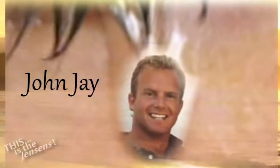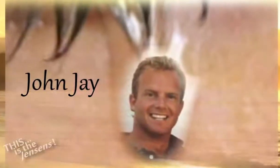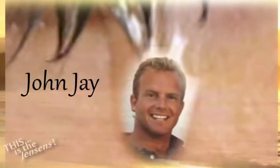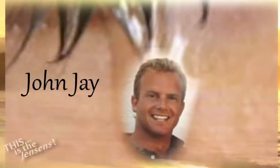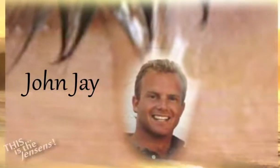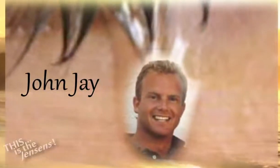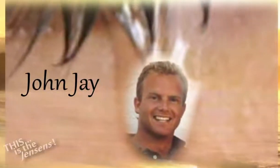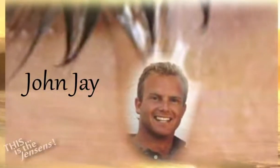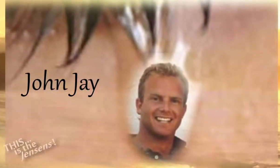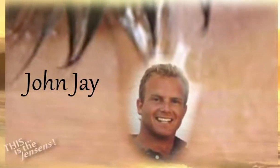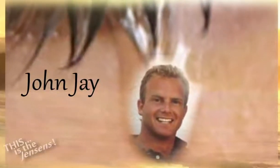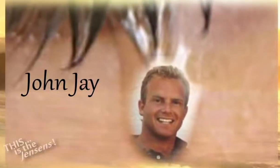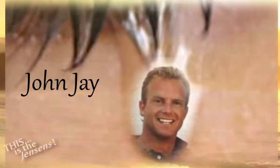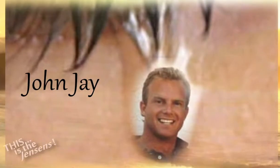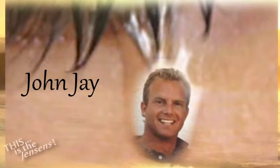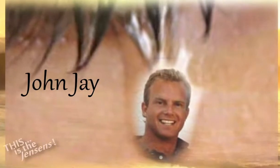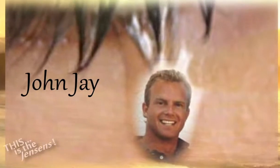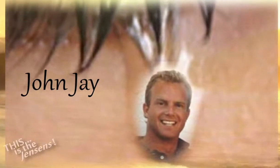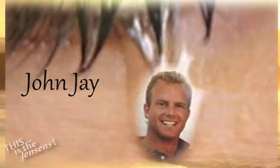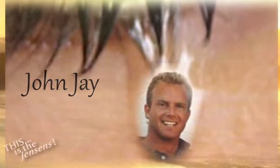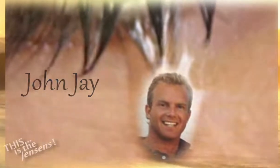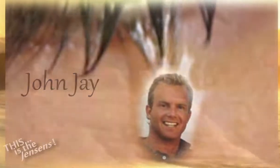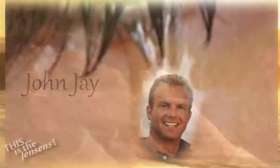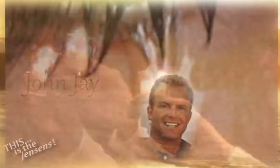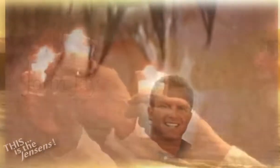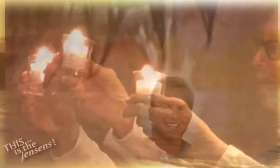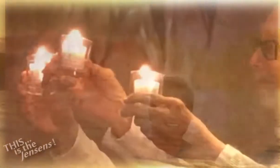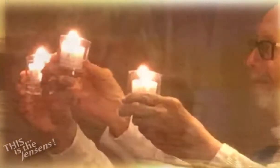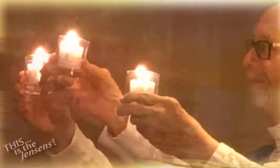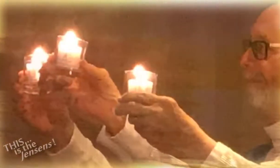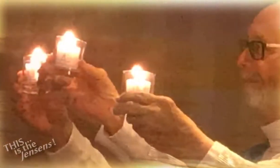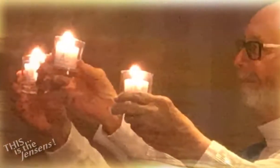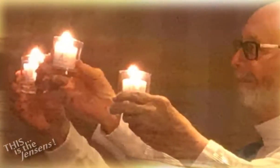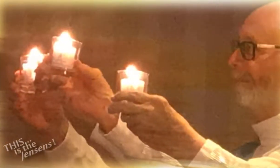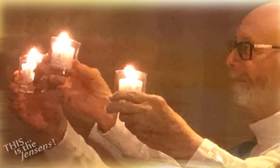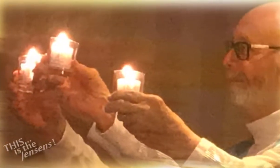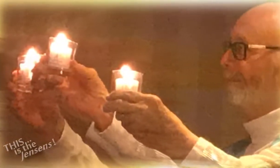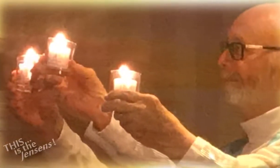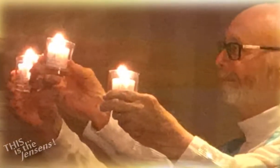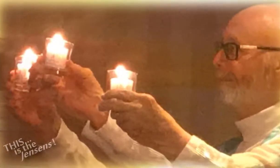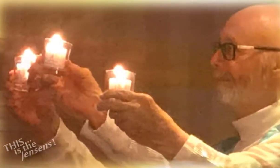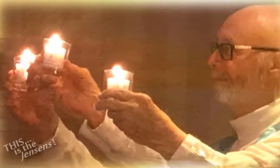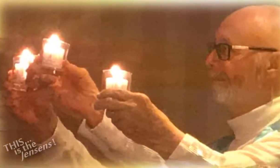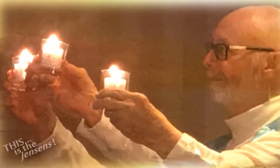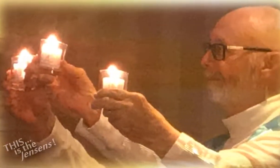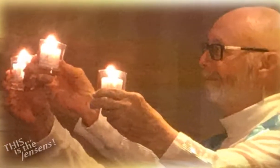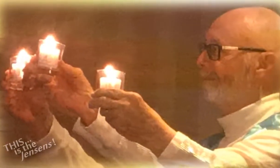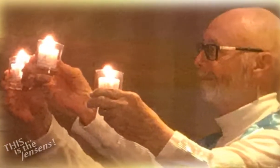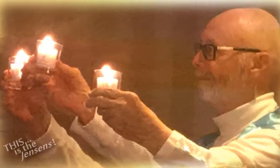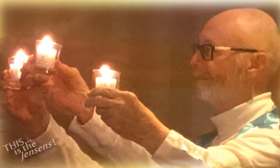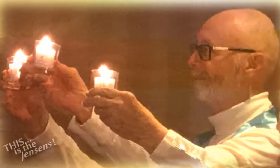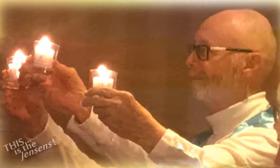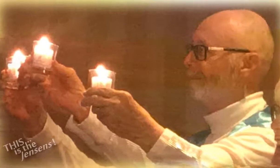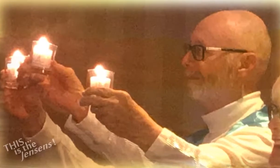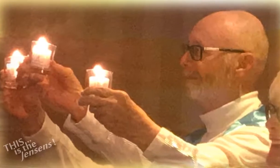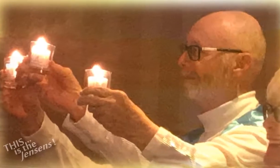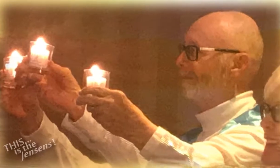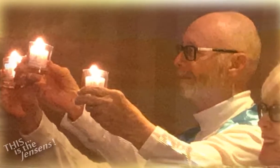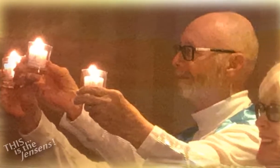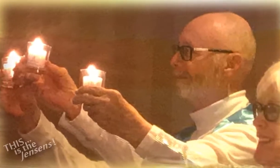in 1995. Doug and BJ are known for their inspirational song signing as well as their multimedia approach to teaching, using